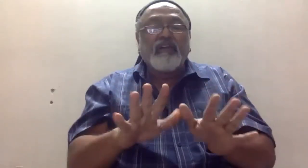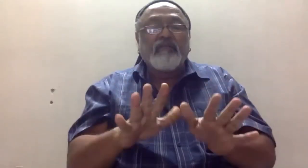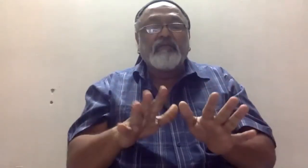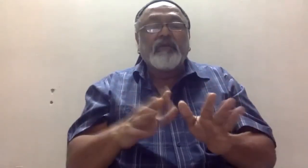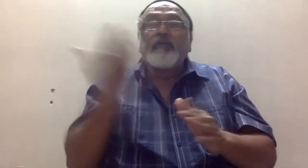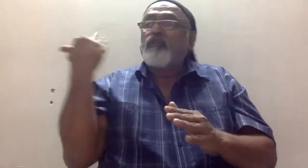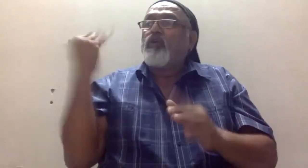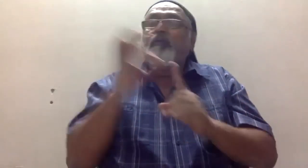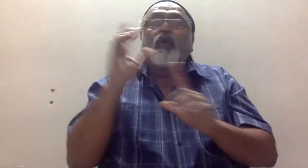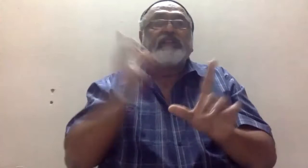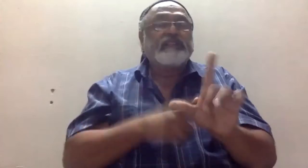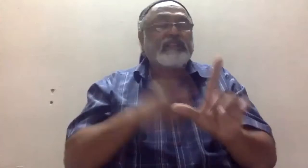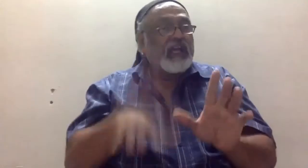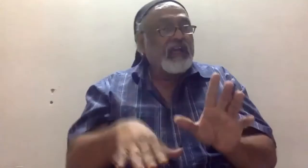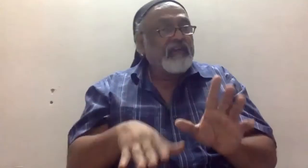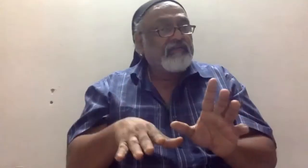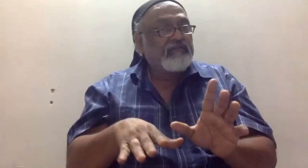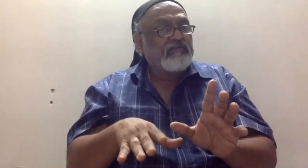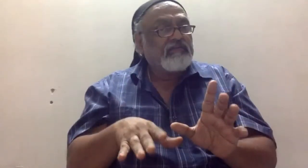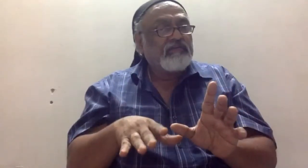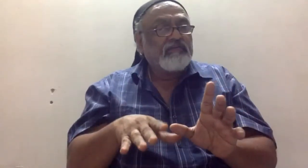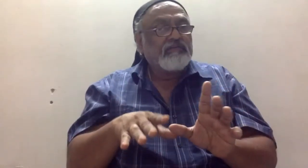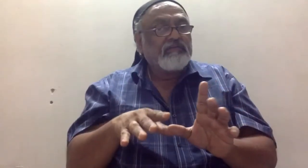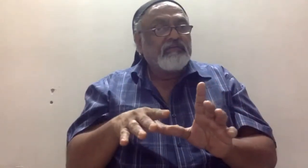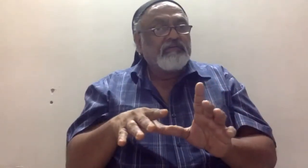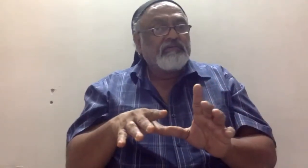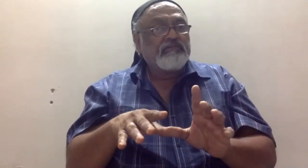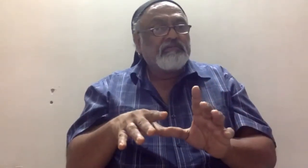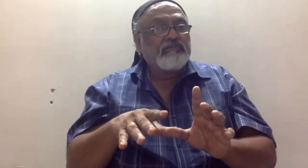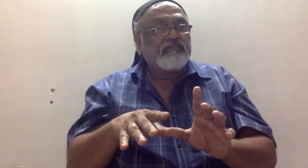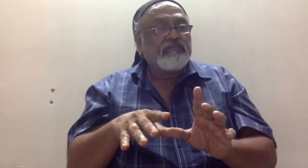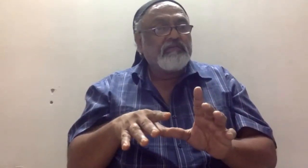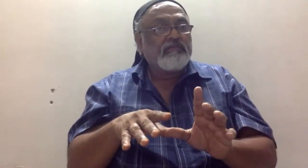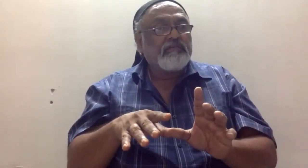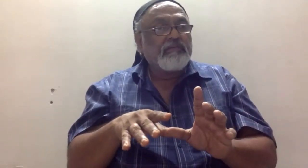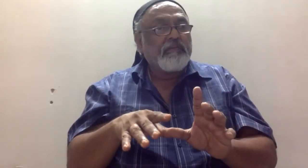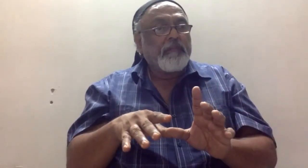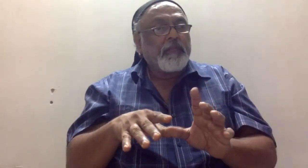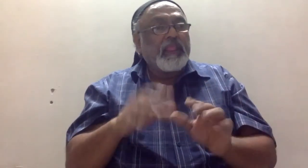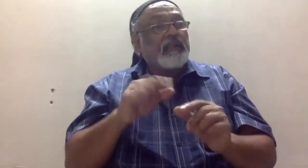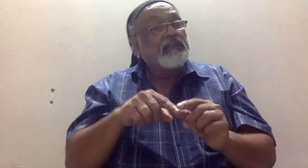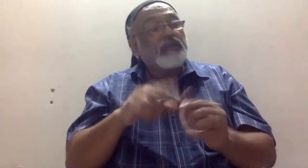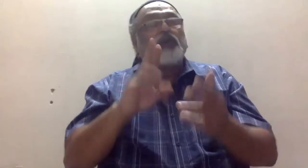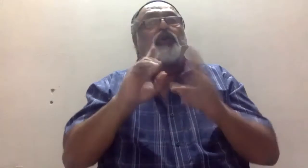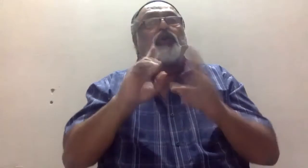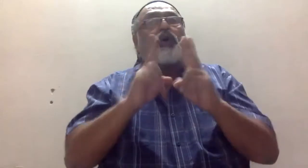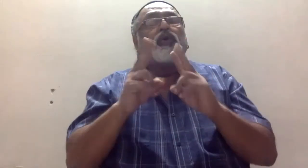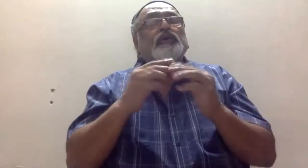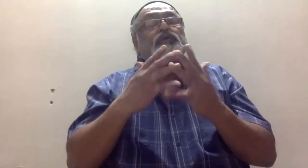where we spoke of the education policy, did talk about of